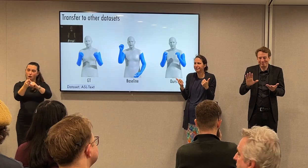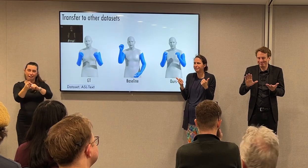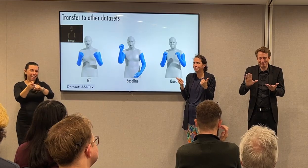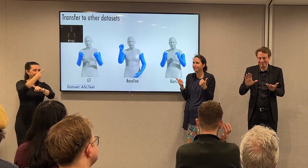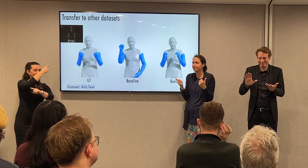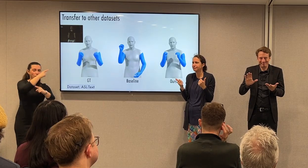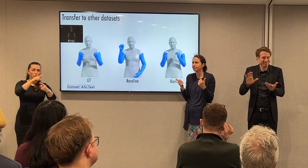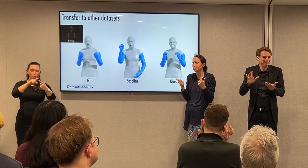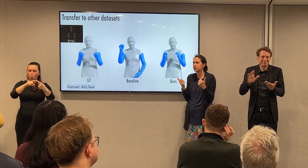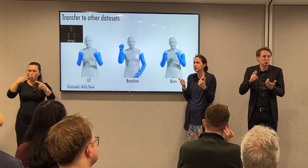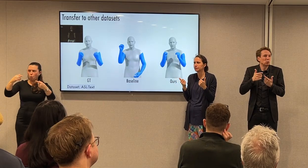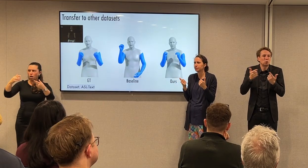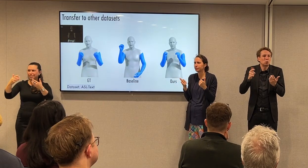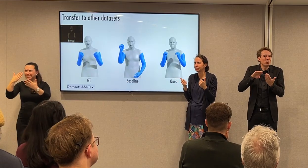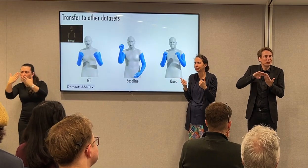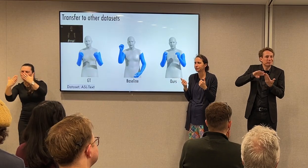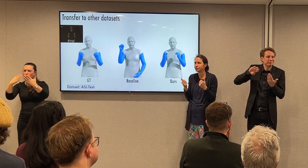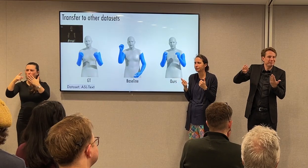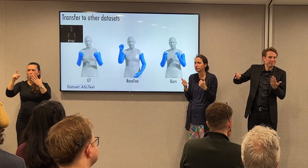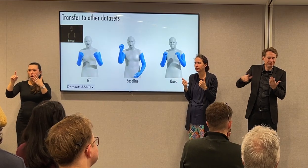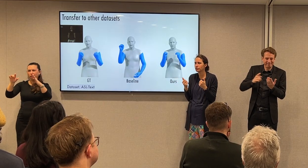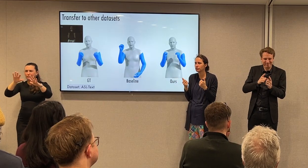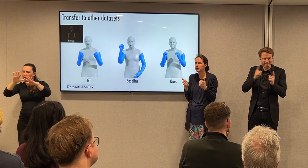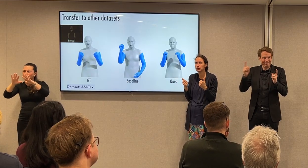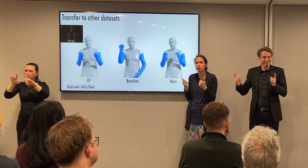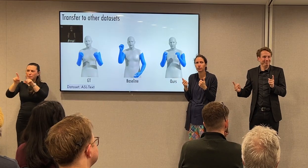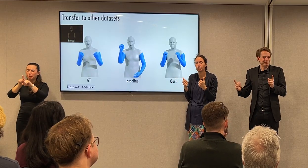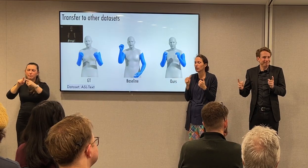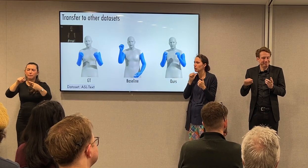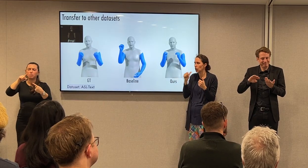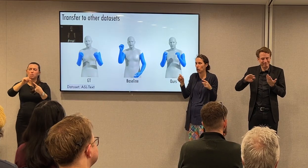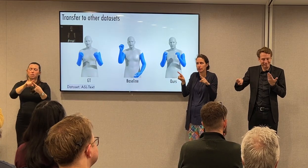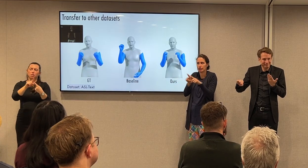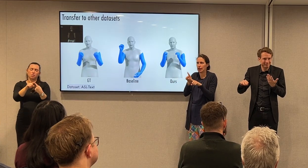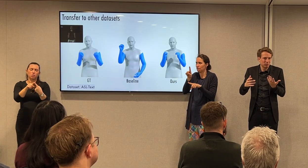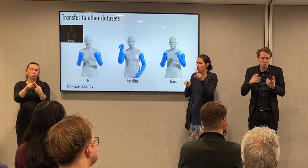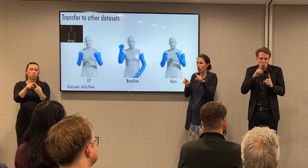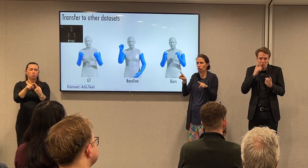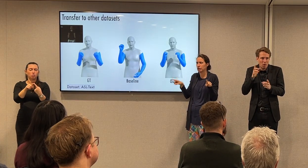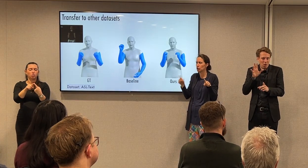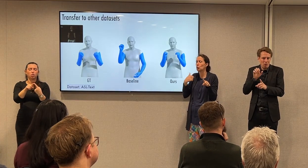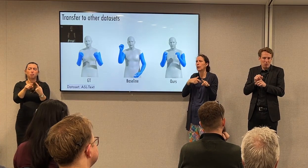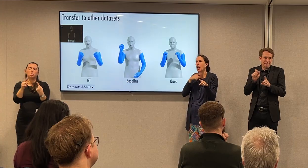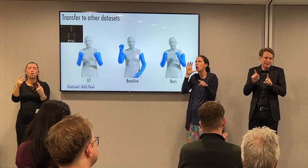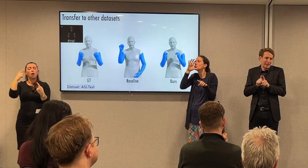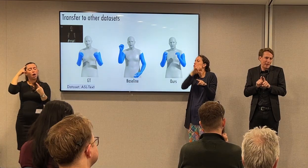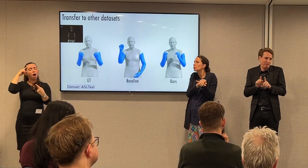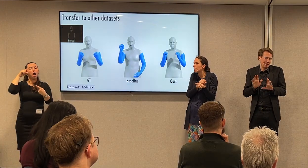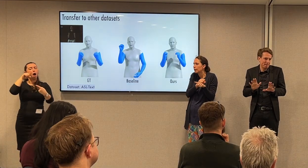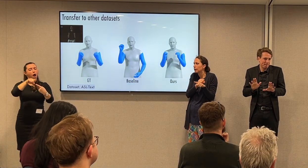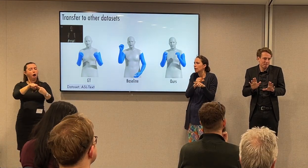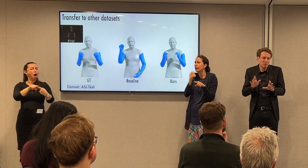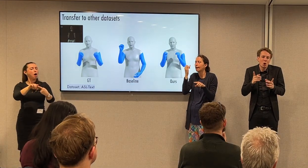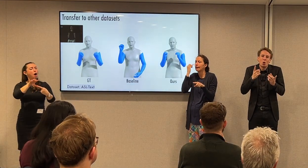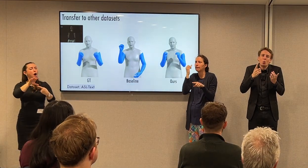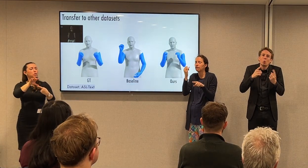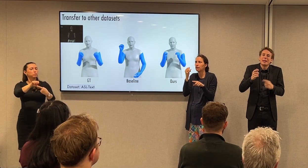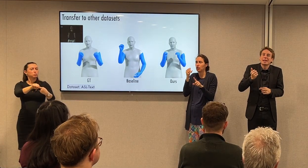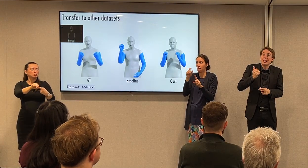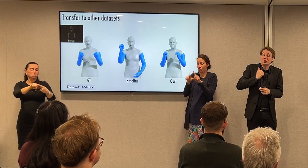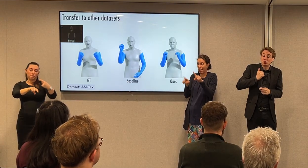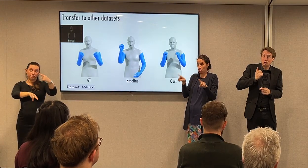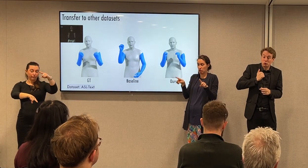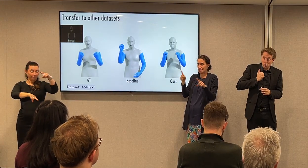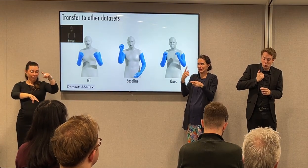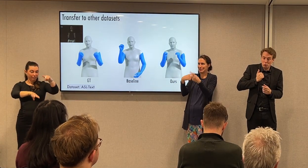space that it's not the same variant. So we'll assume that if there is this variant of the